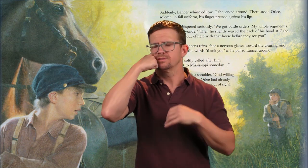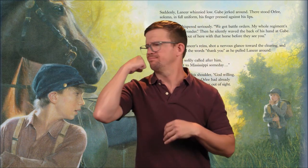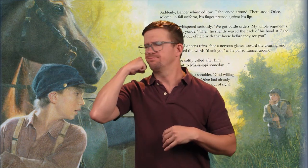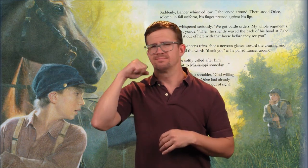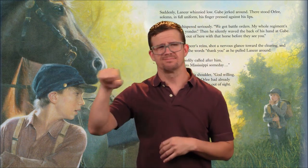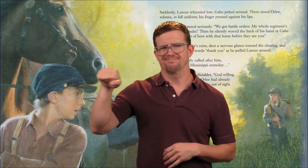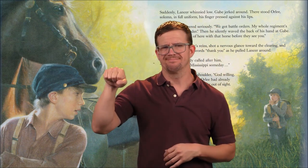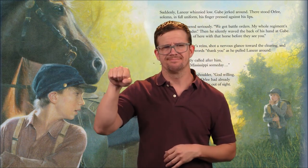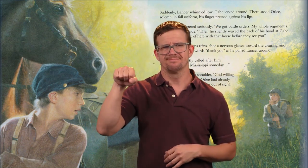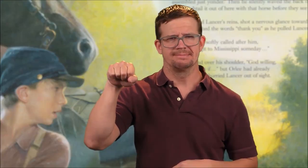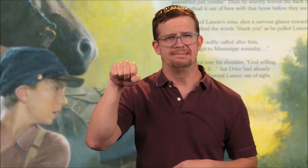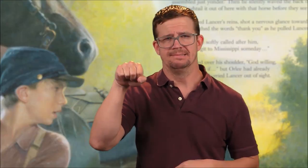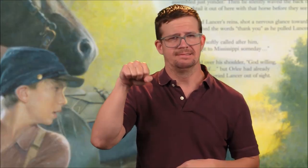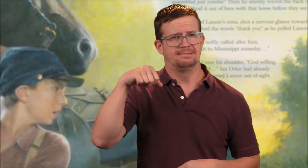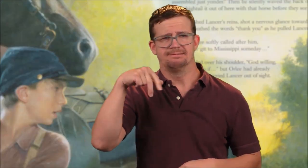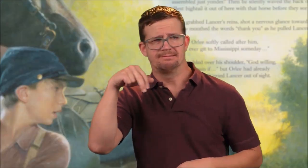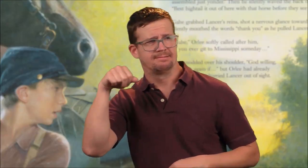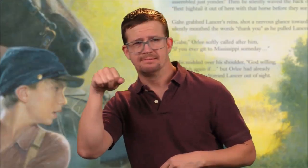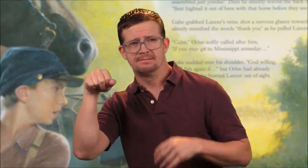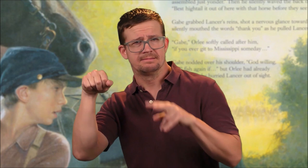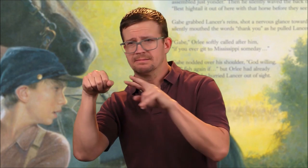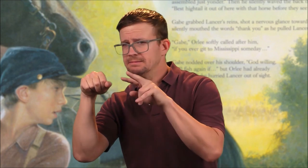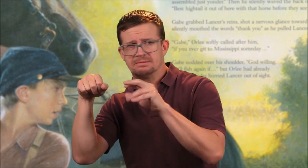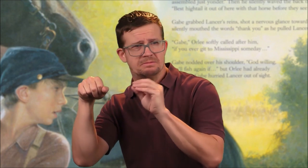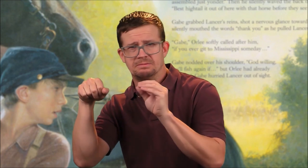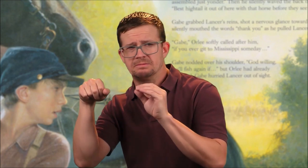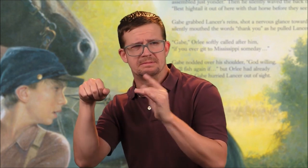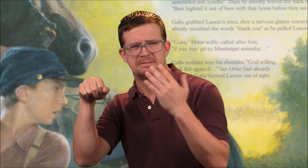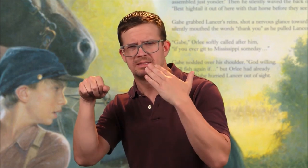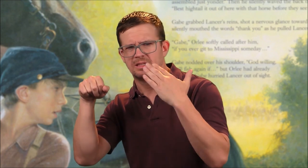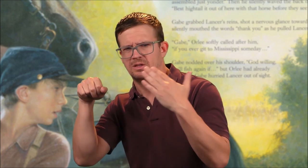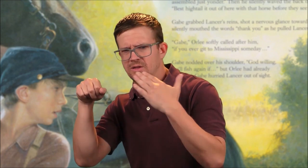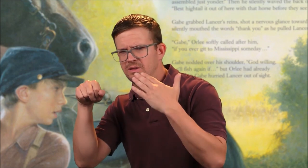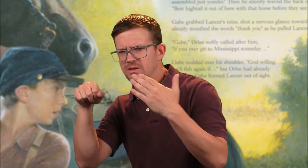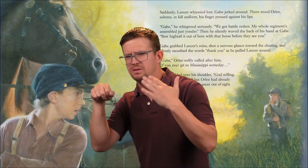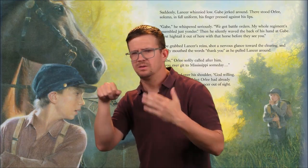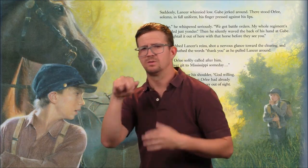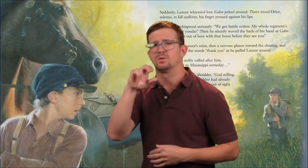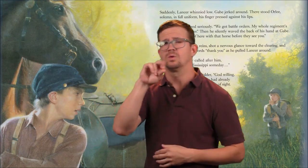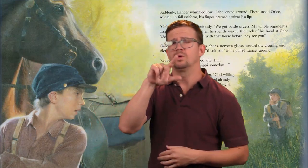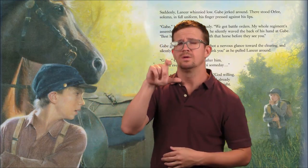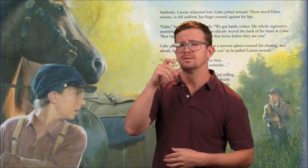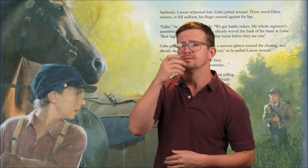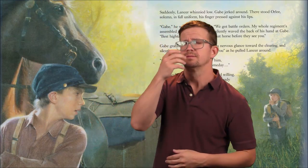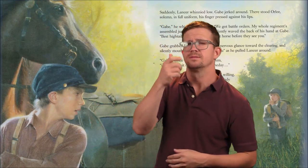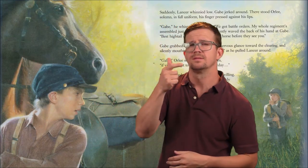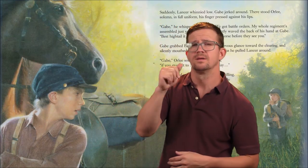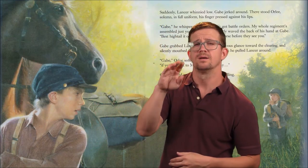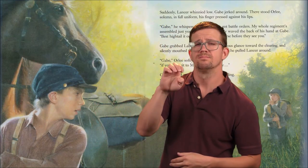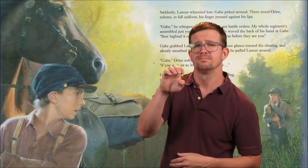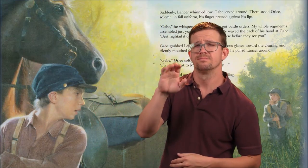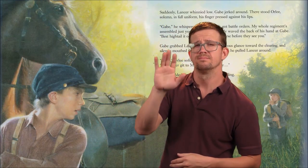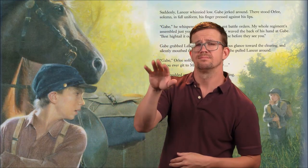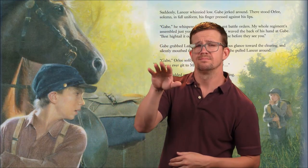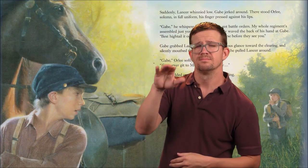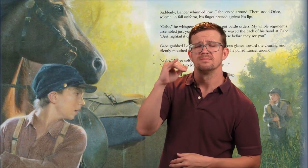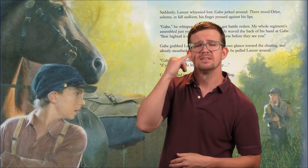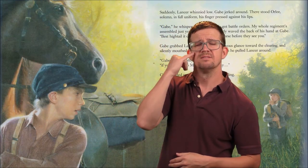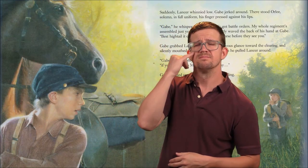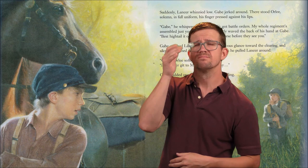horse before they see you. Gabe grabbed Lancer's reins, shot a nervous glance toward the clearing, and silently mouthed the